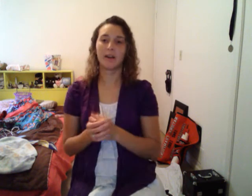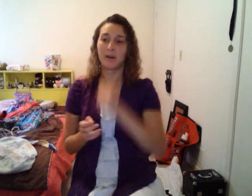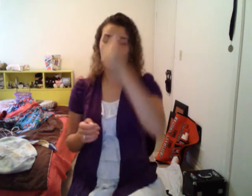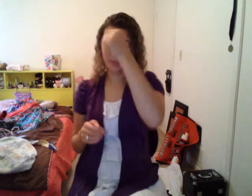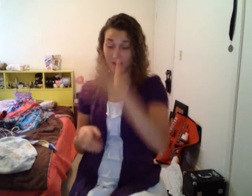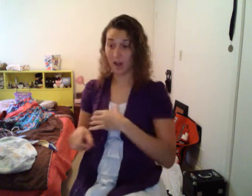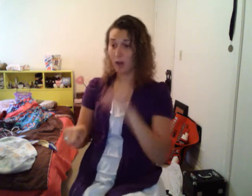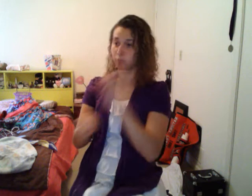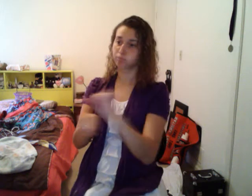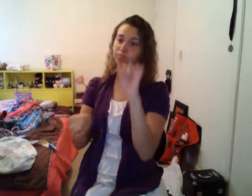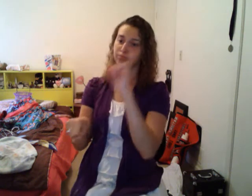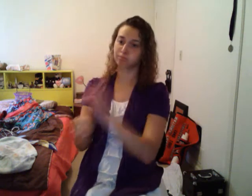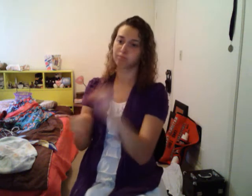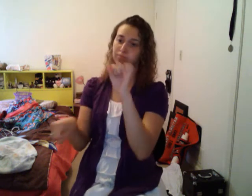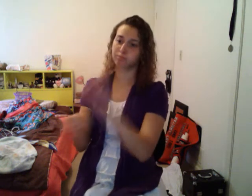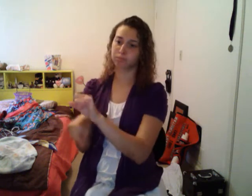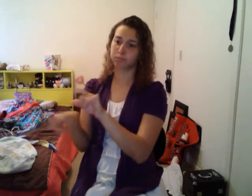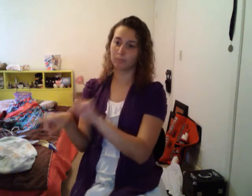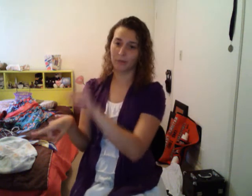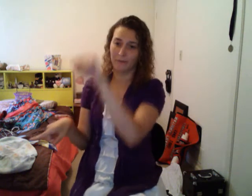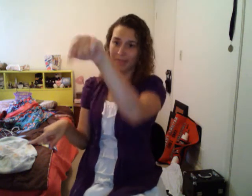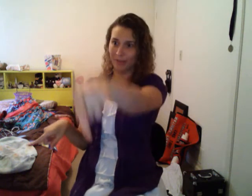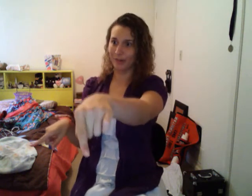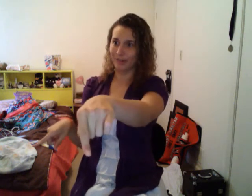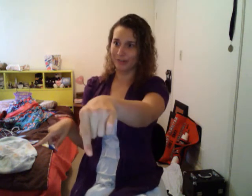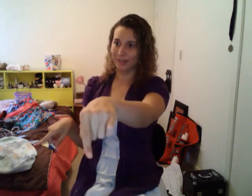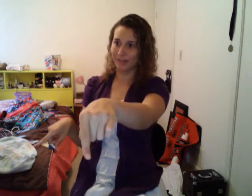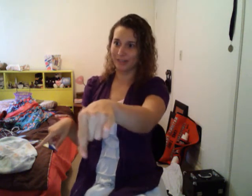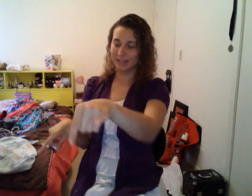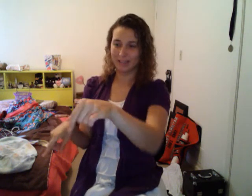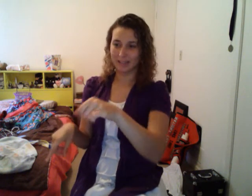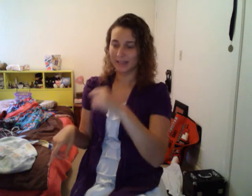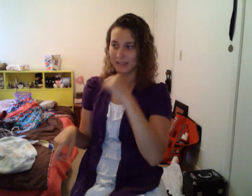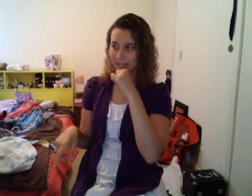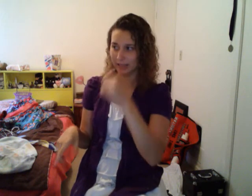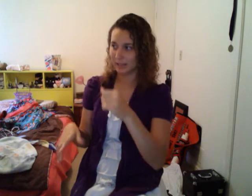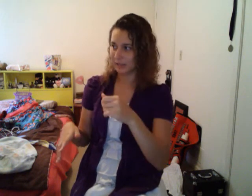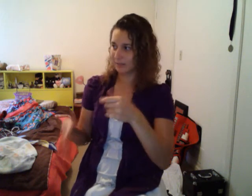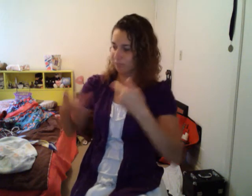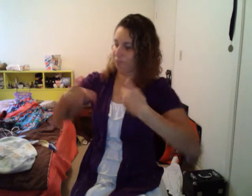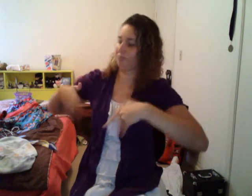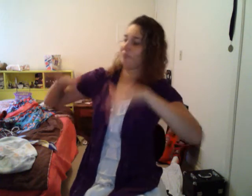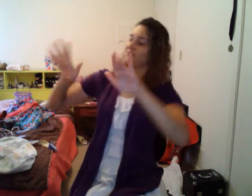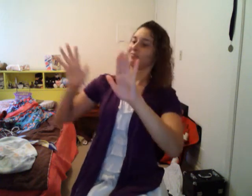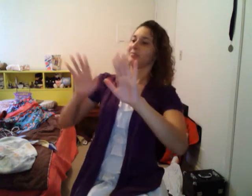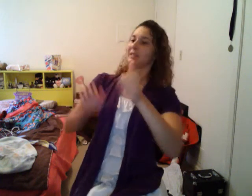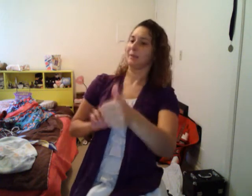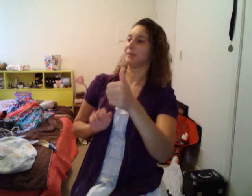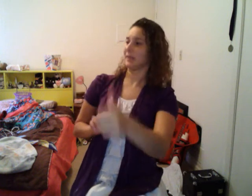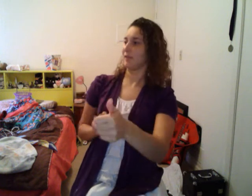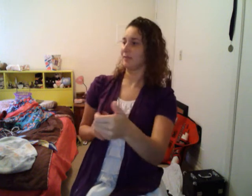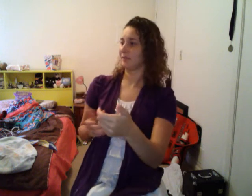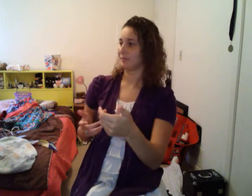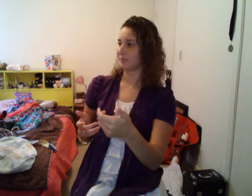track off to the side, he didn't choose to sacrifice his life any more than the fat man did he?